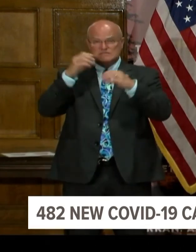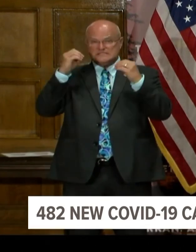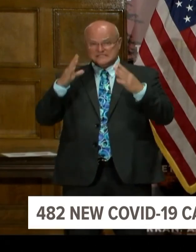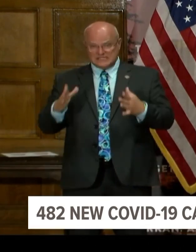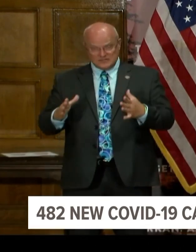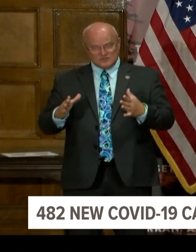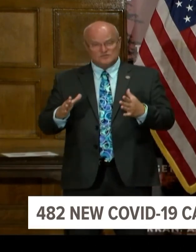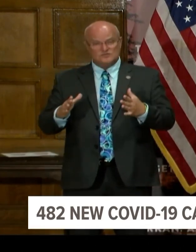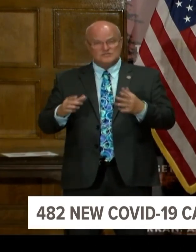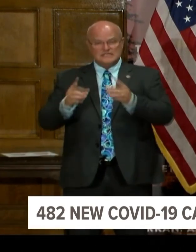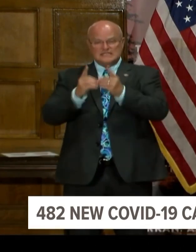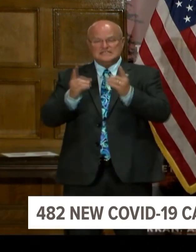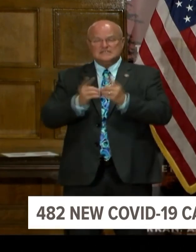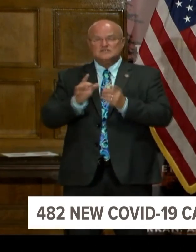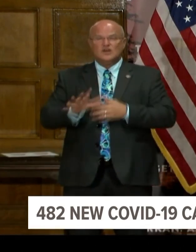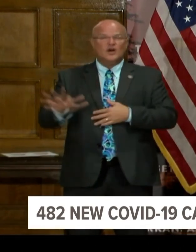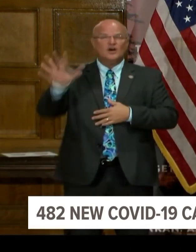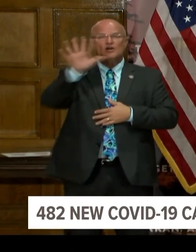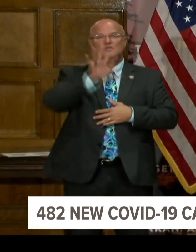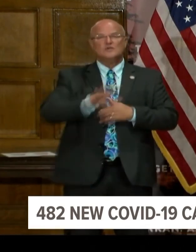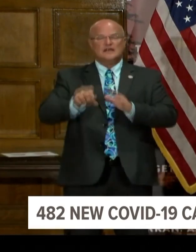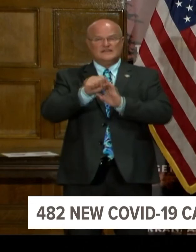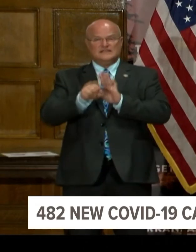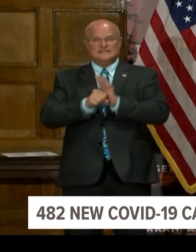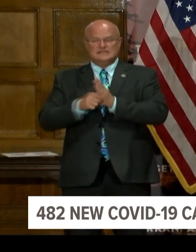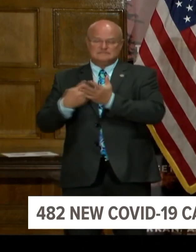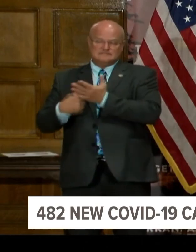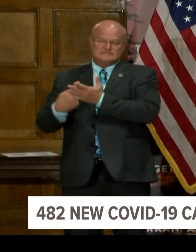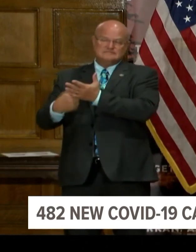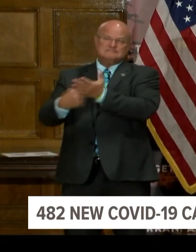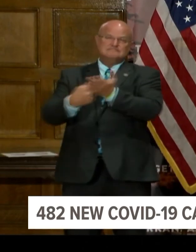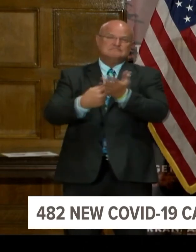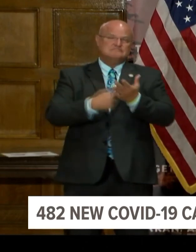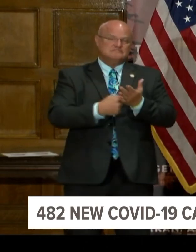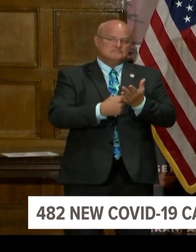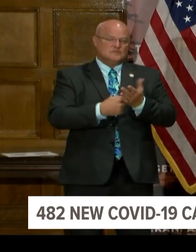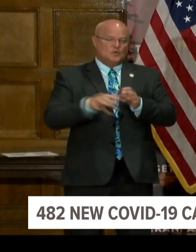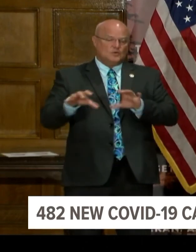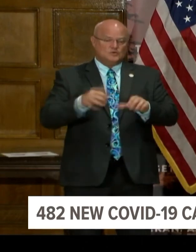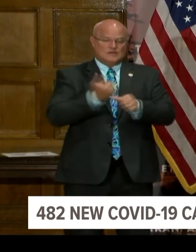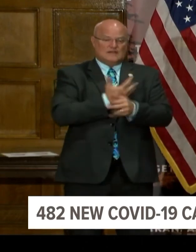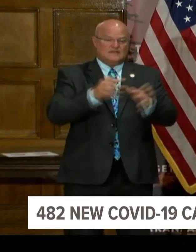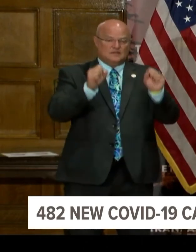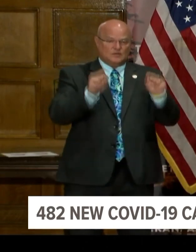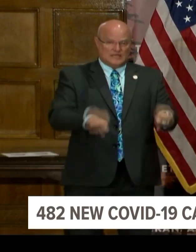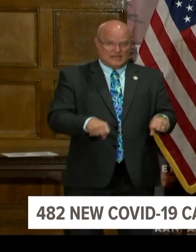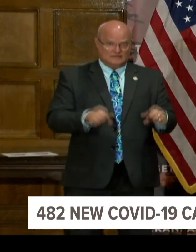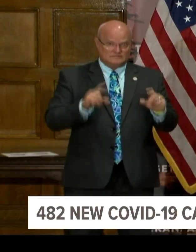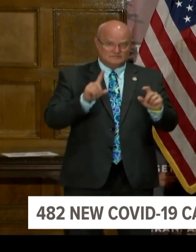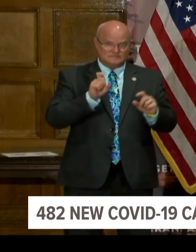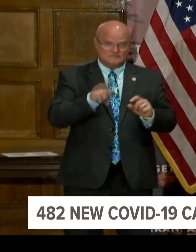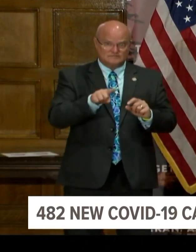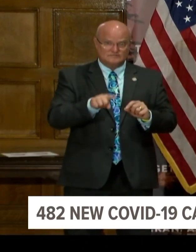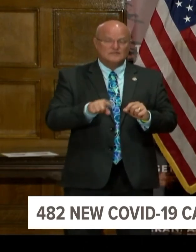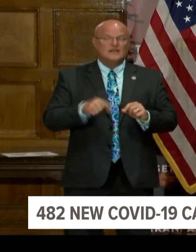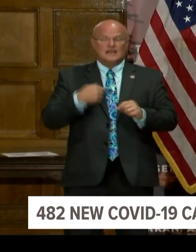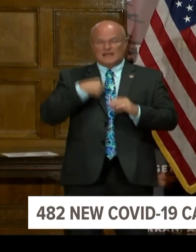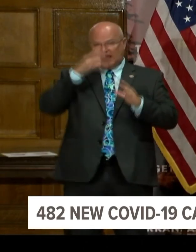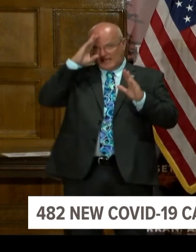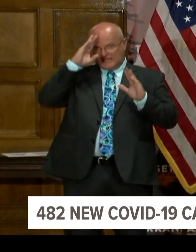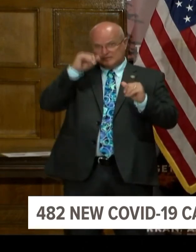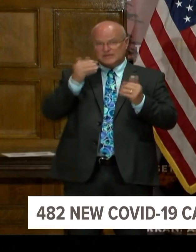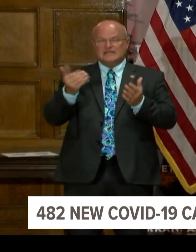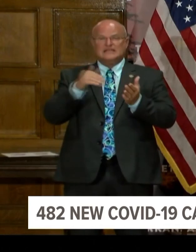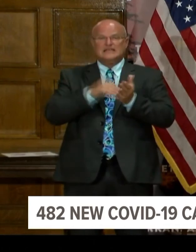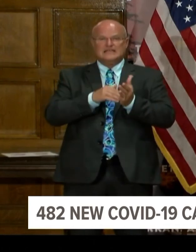teachers in districts around the state talk about, are we doing everything we can? And I expect that there will be,